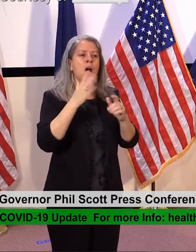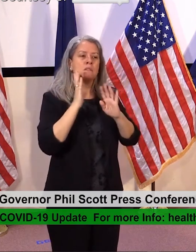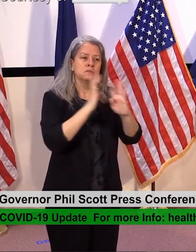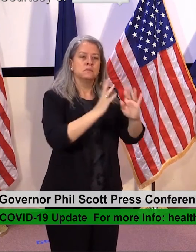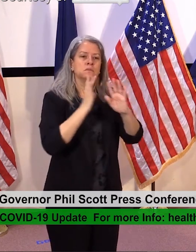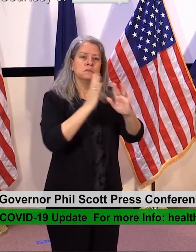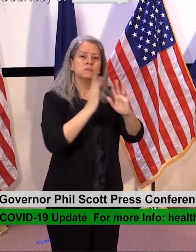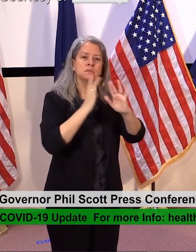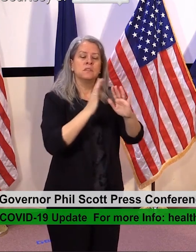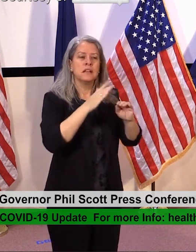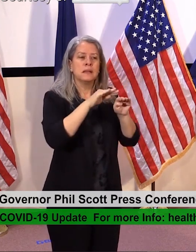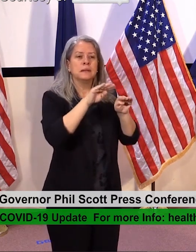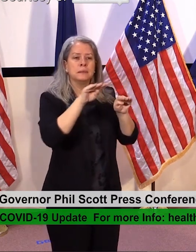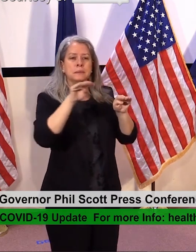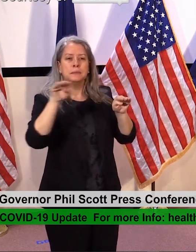far.